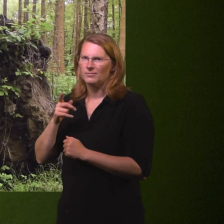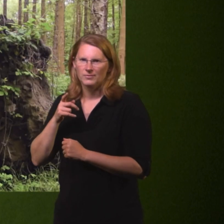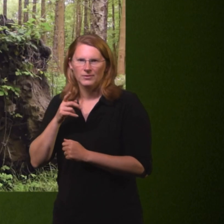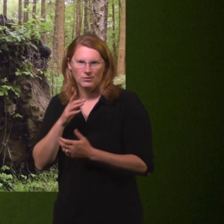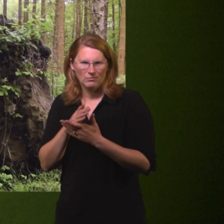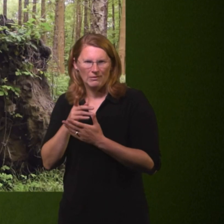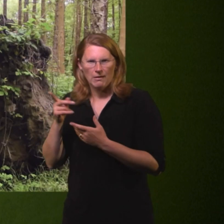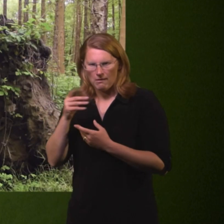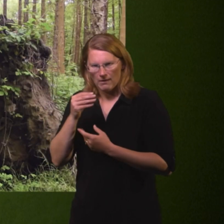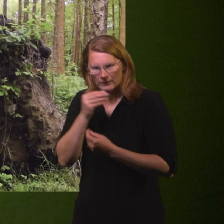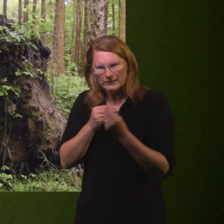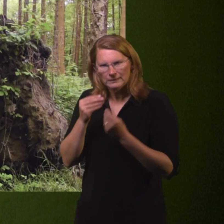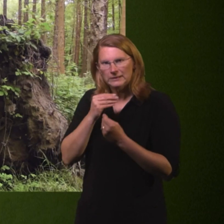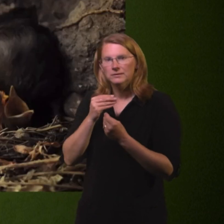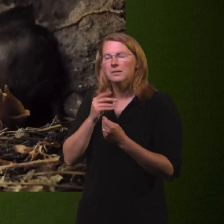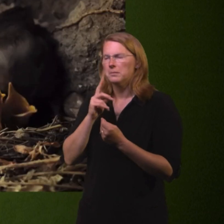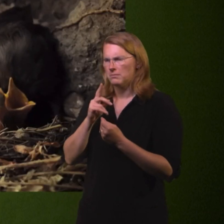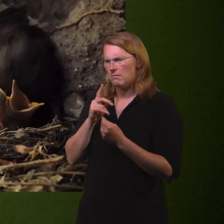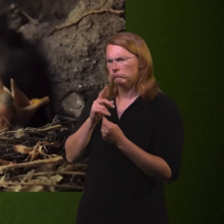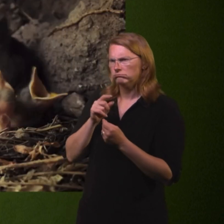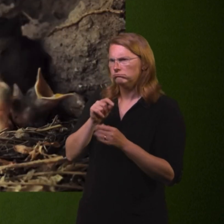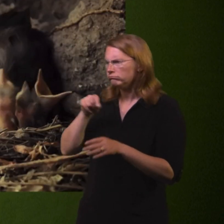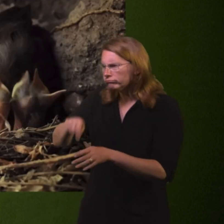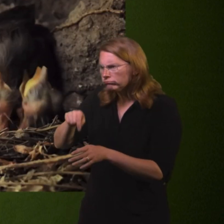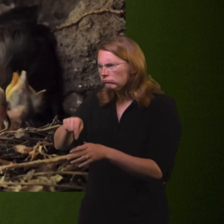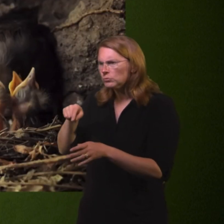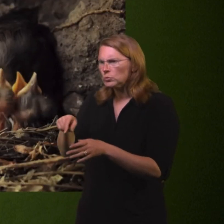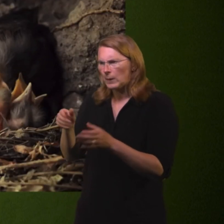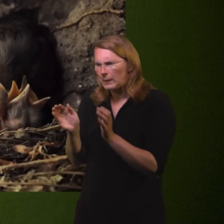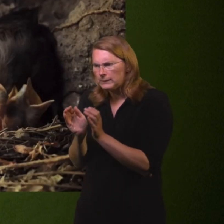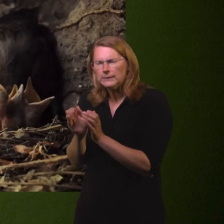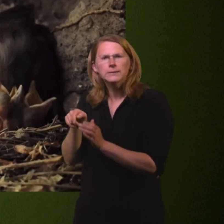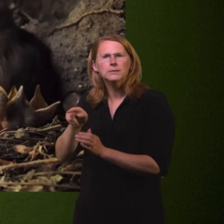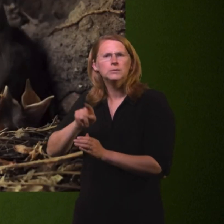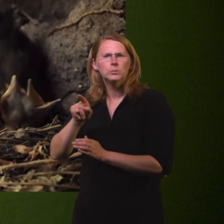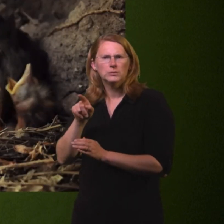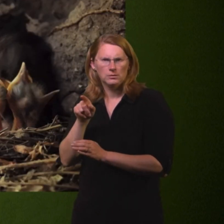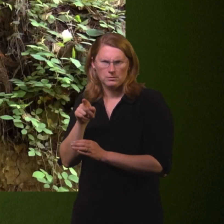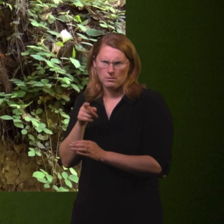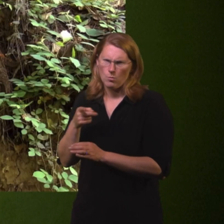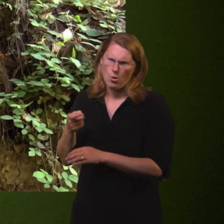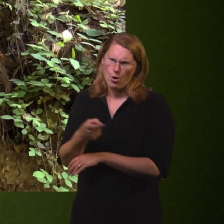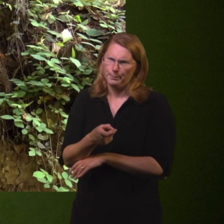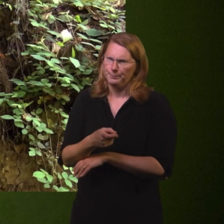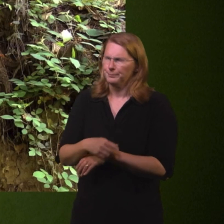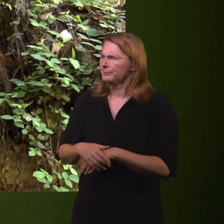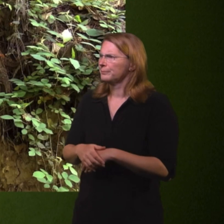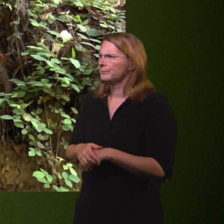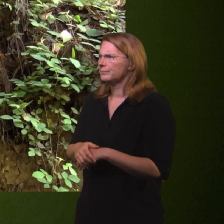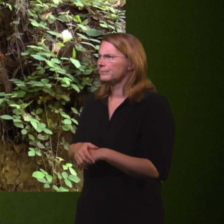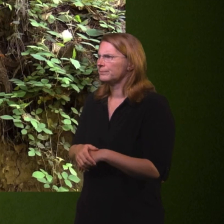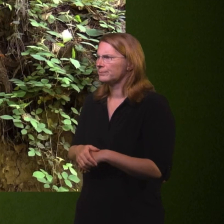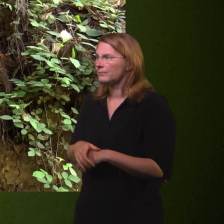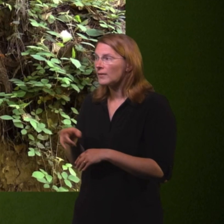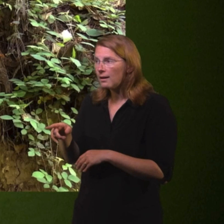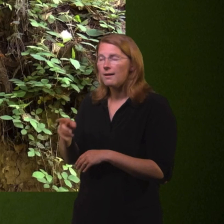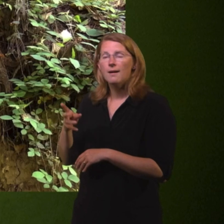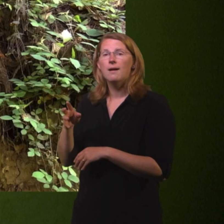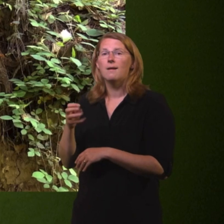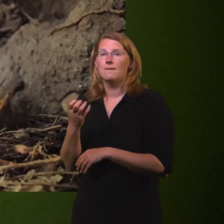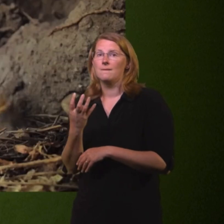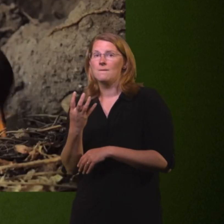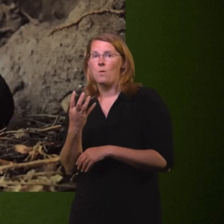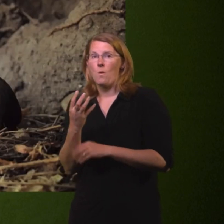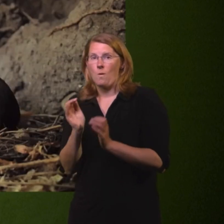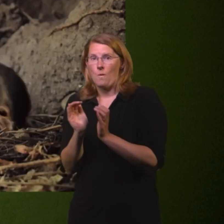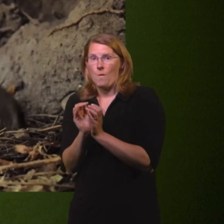diet of all sorts of things, but plenty of worms have been brought in. Now, there were 4 young in the nest. You might have seen 4